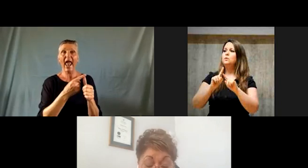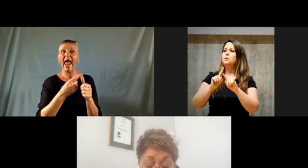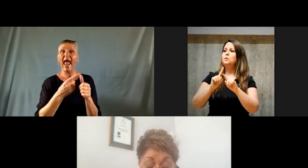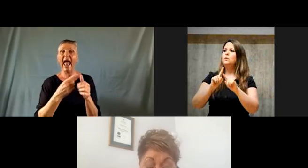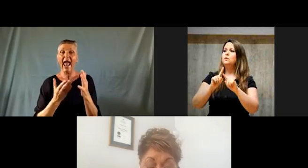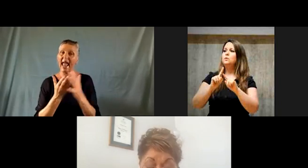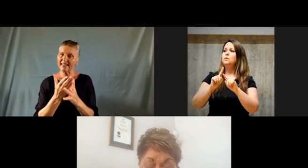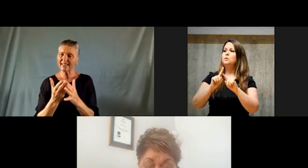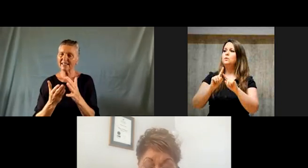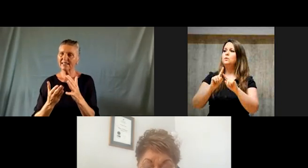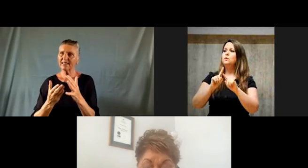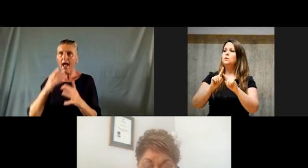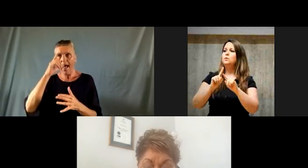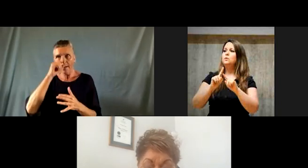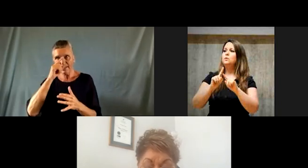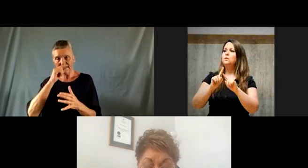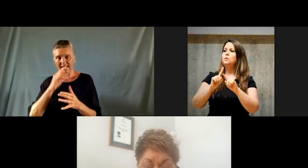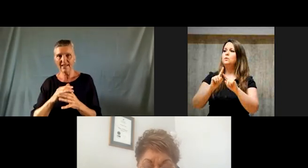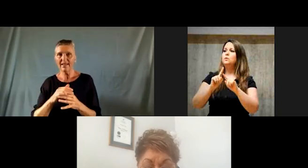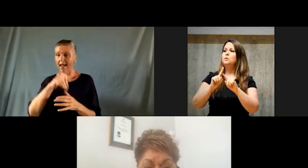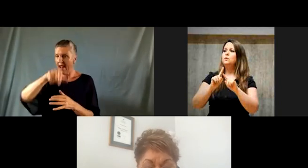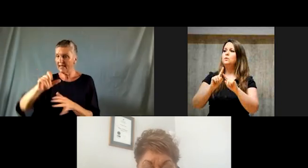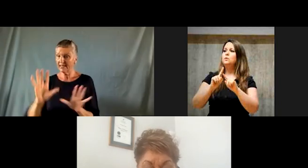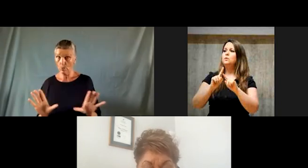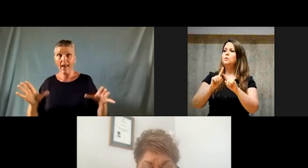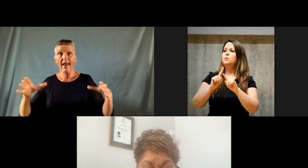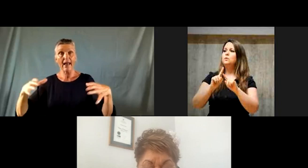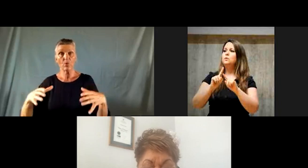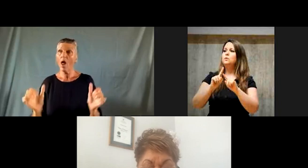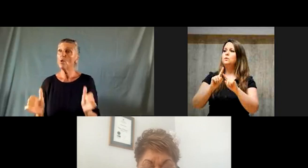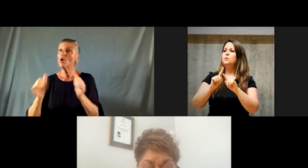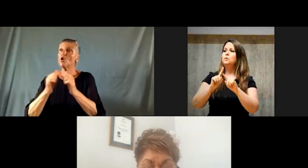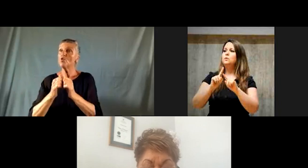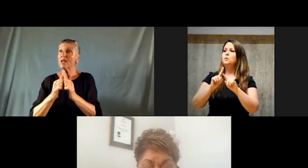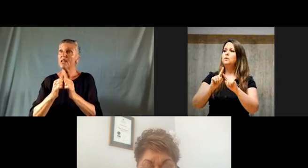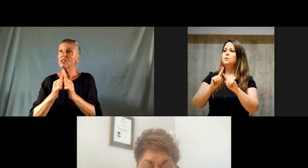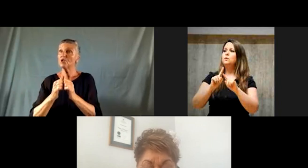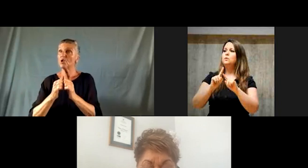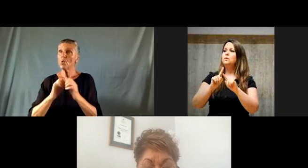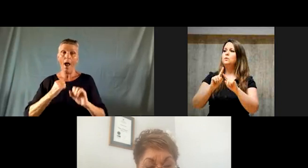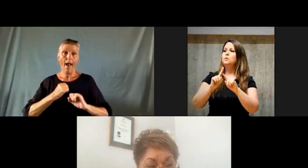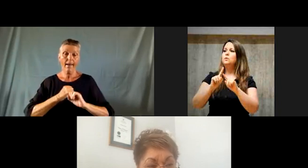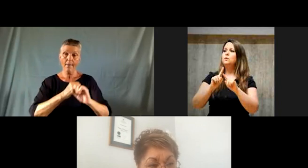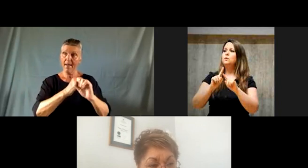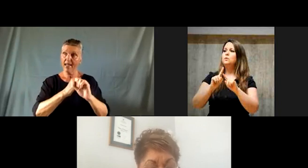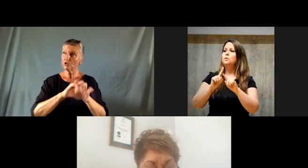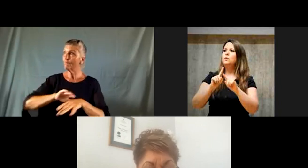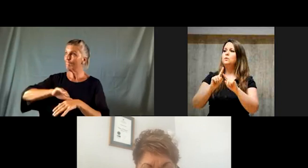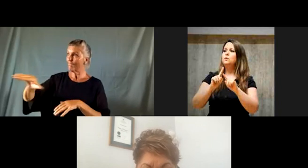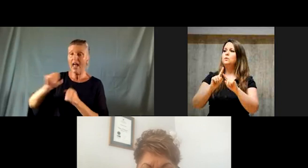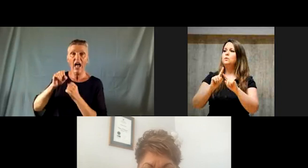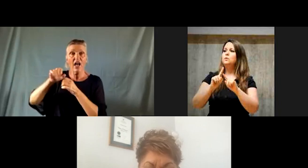together and agreed to run a campaign that would influence government to introduce accessibility legislation